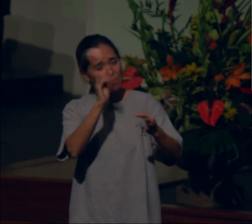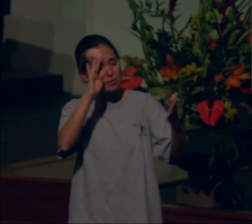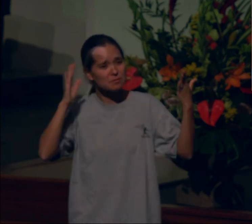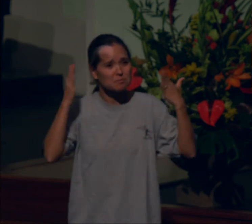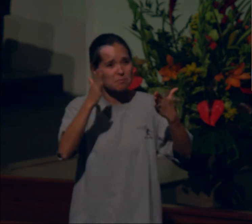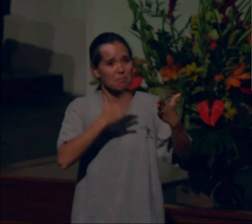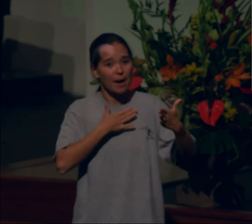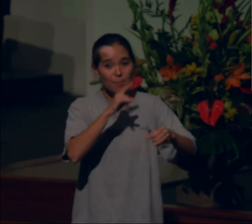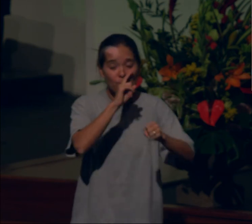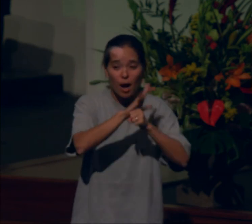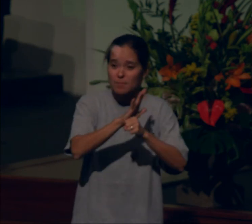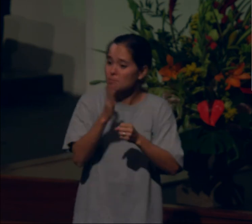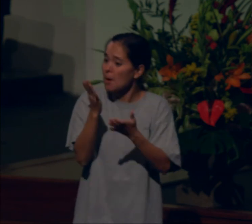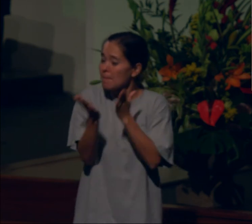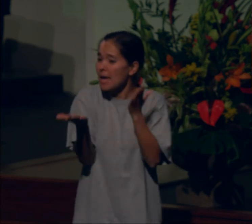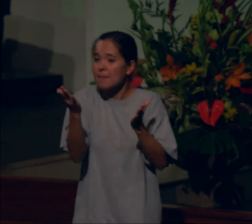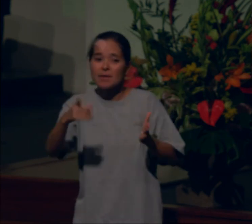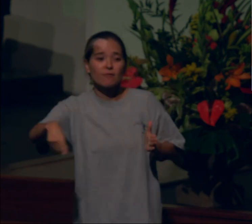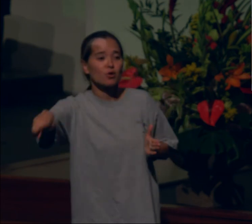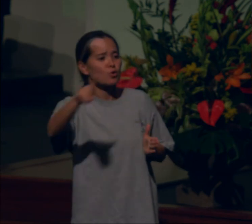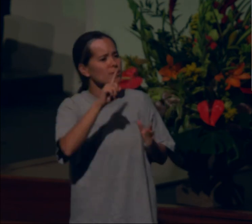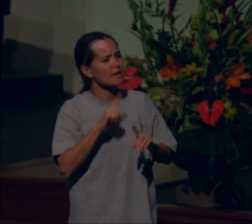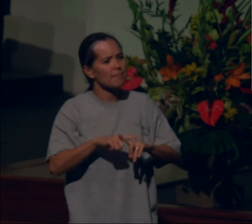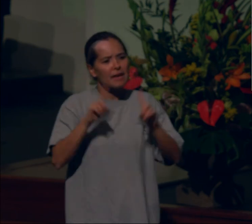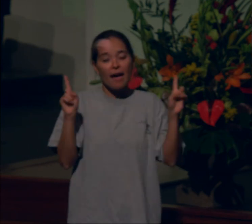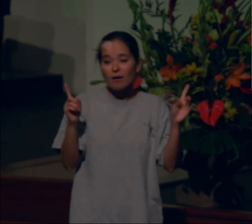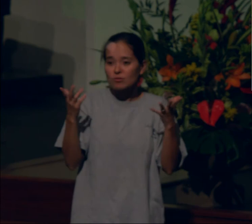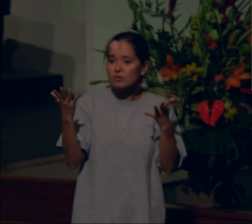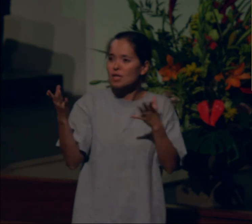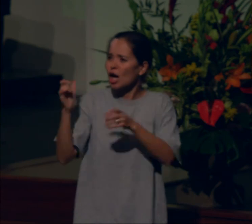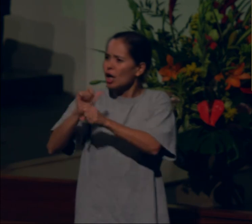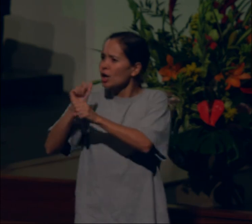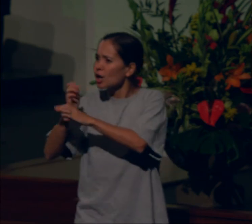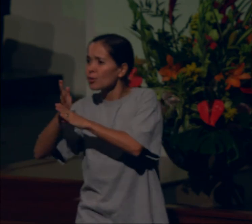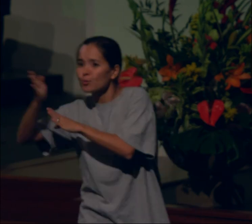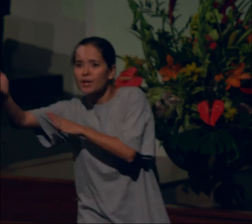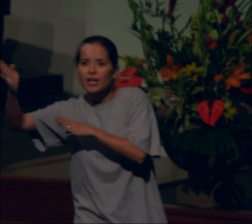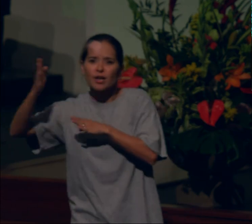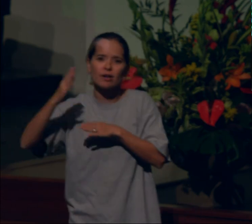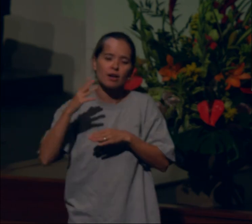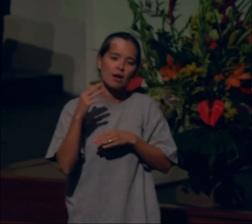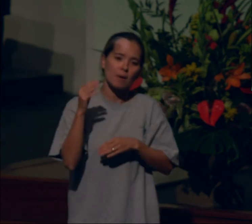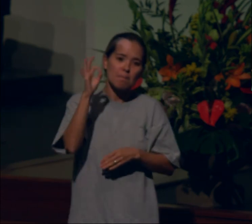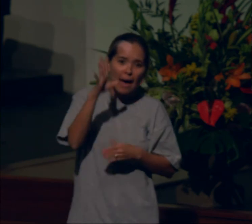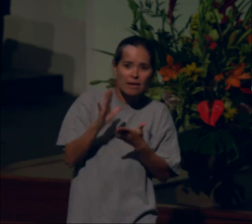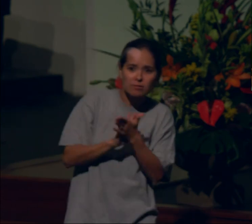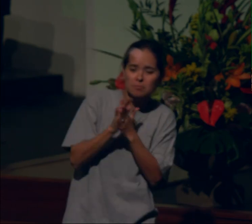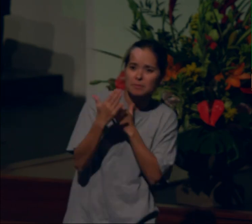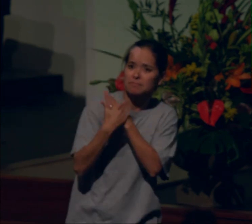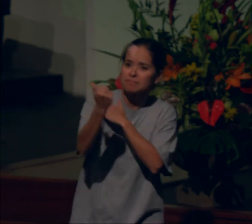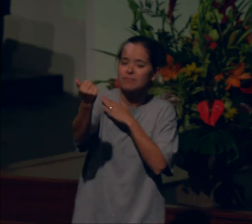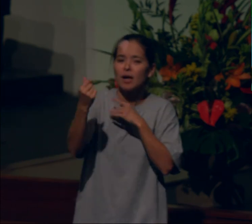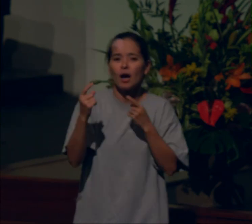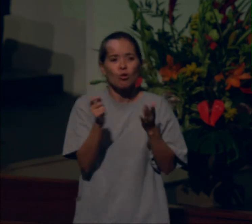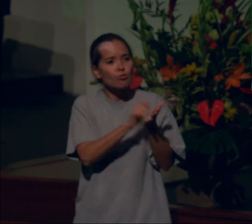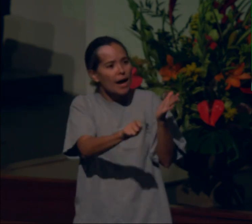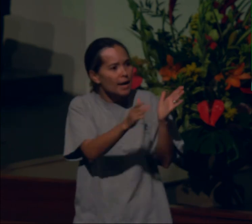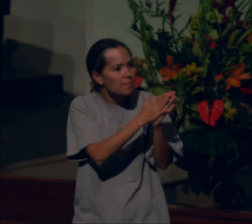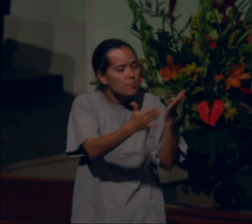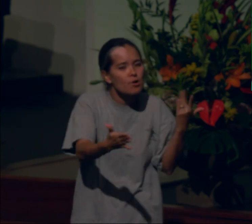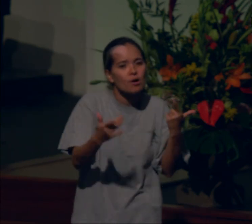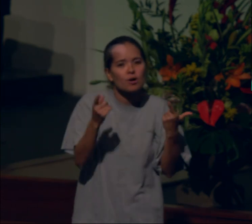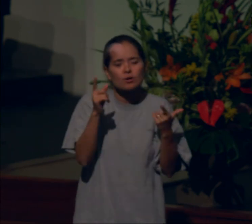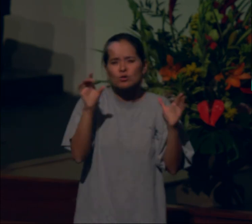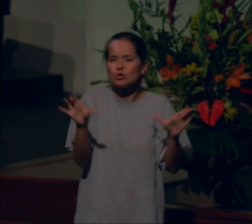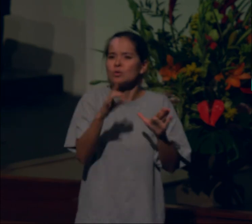it's something else. Yeah. It's a career. It's a calling into ministry. It's to write a book. It's to do